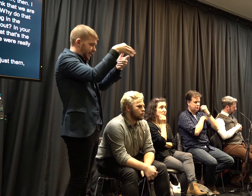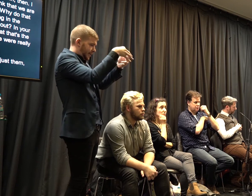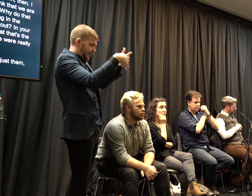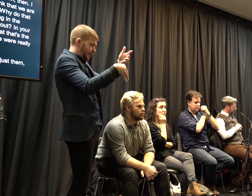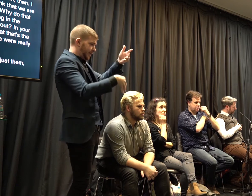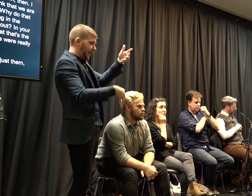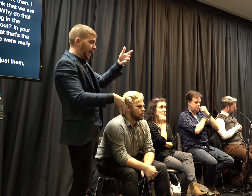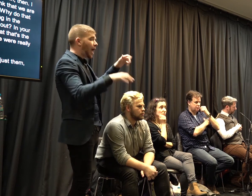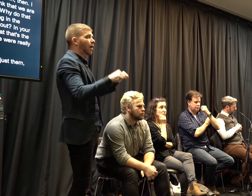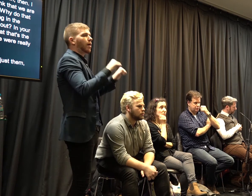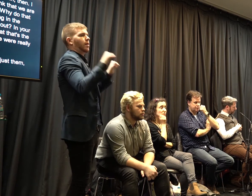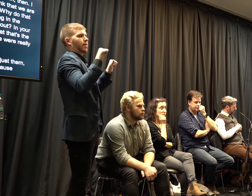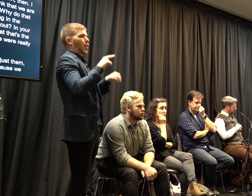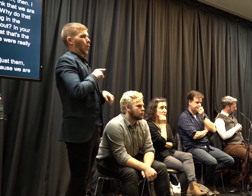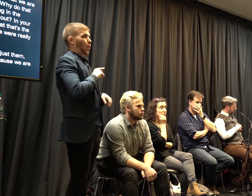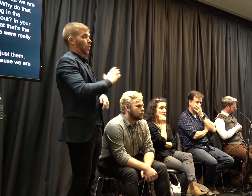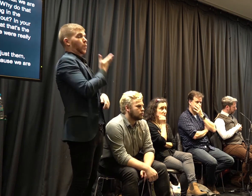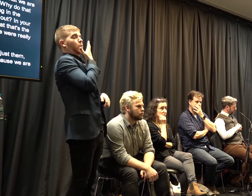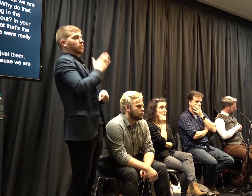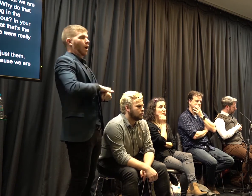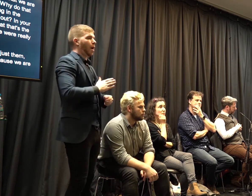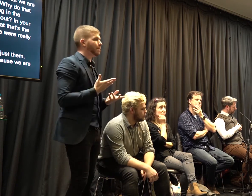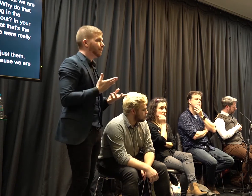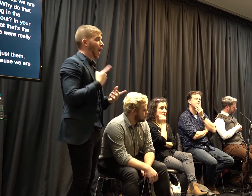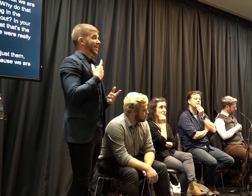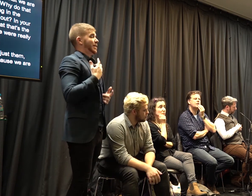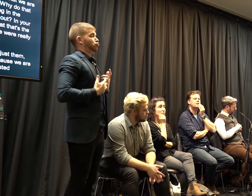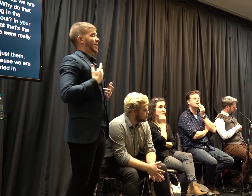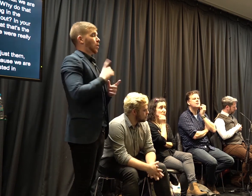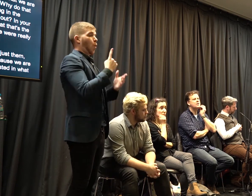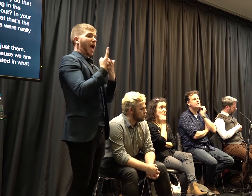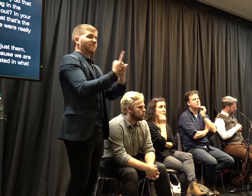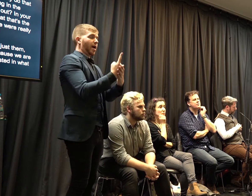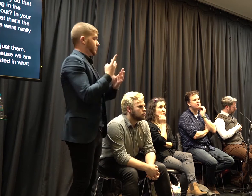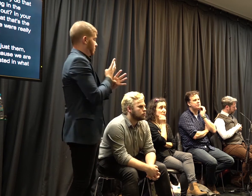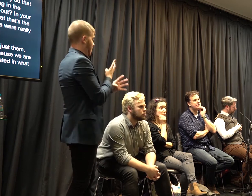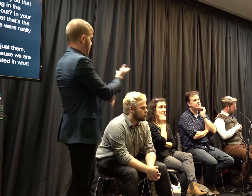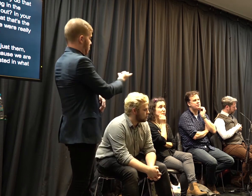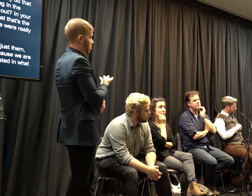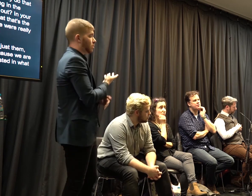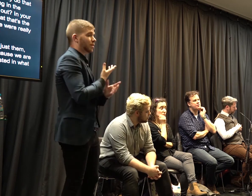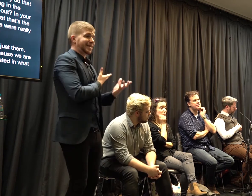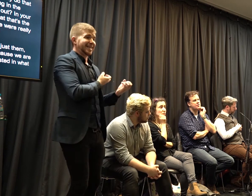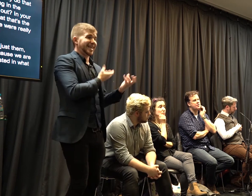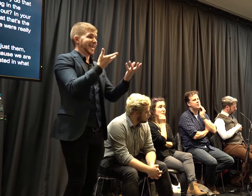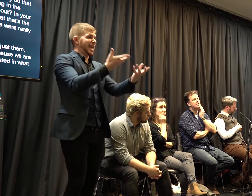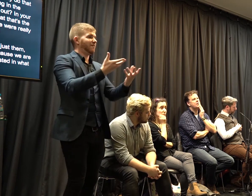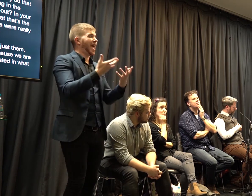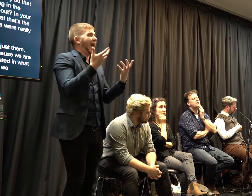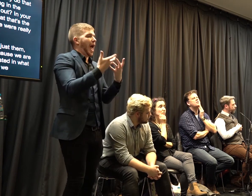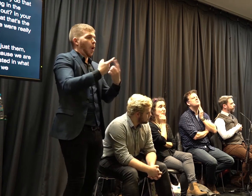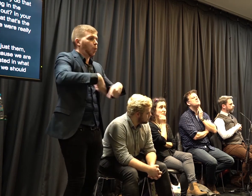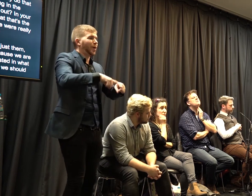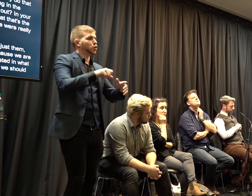time. But I'd be really interested in what advice would the panel give us around how we should